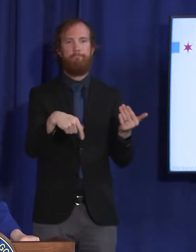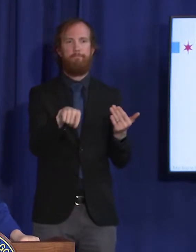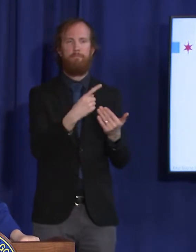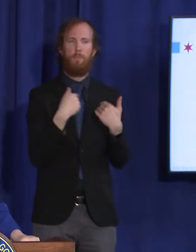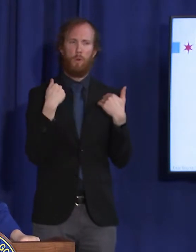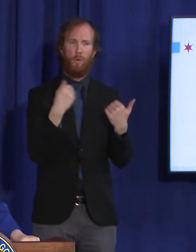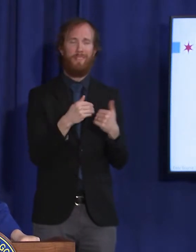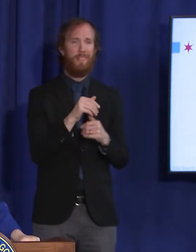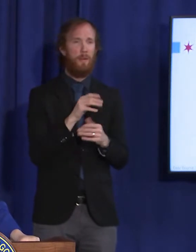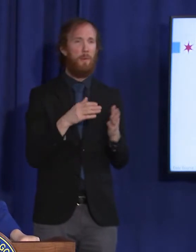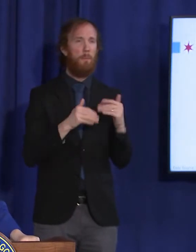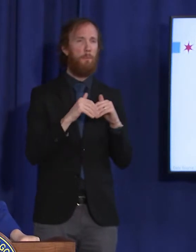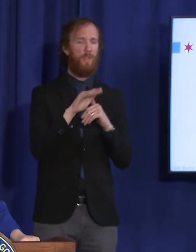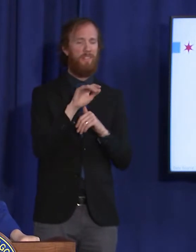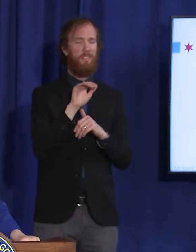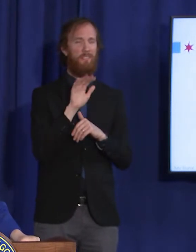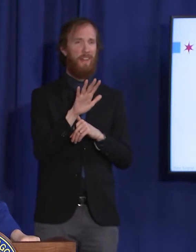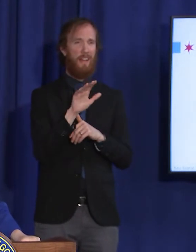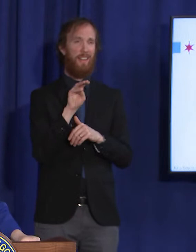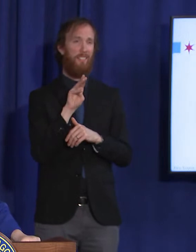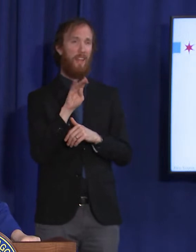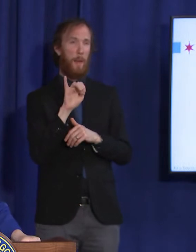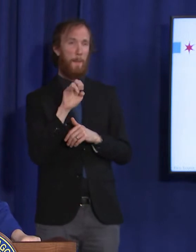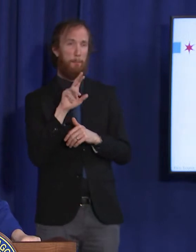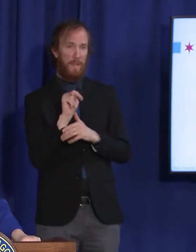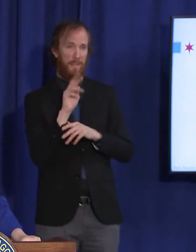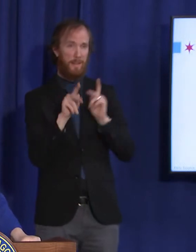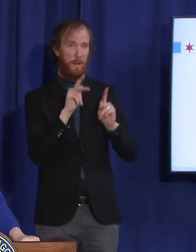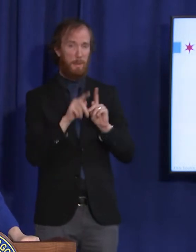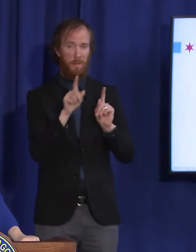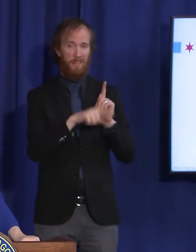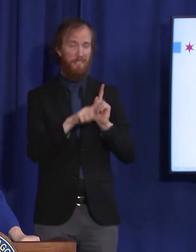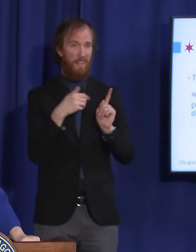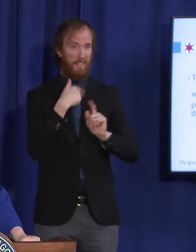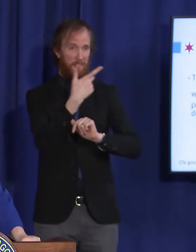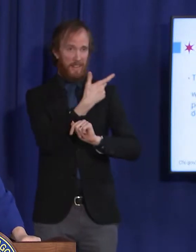around the world that have already had protection from the COVID vaccine.